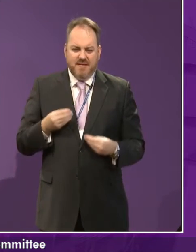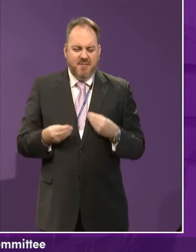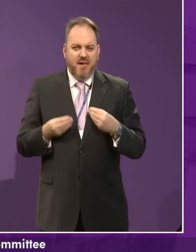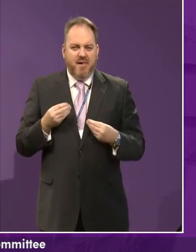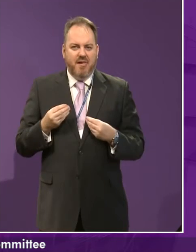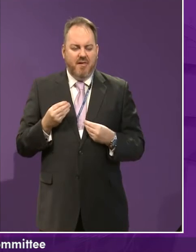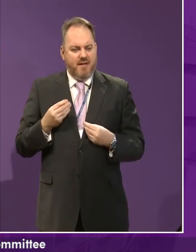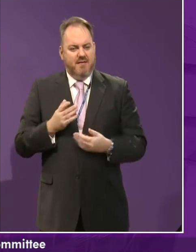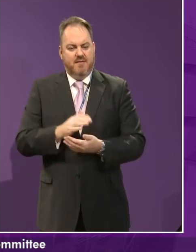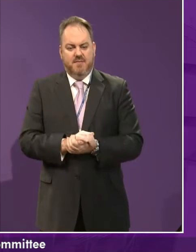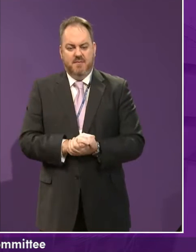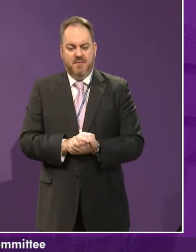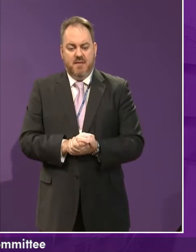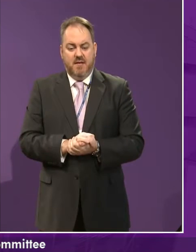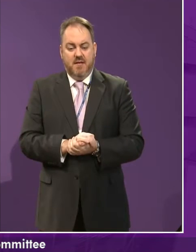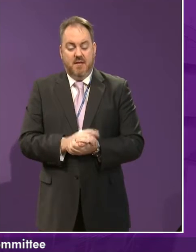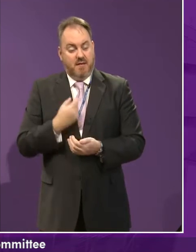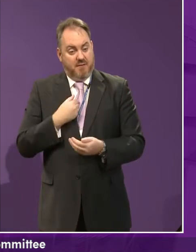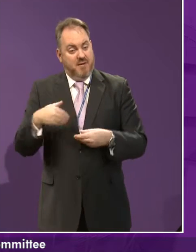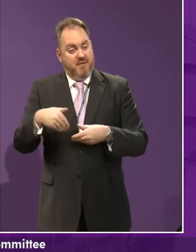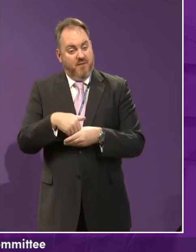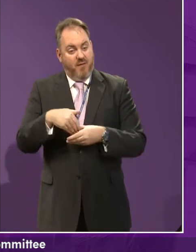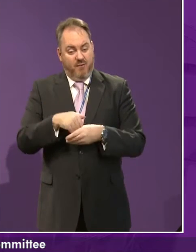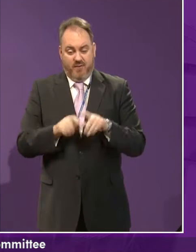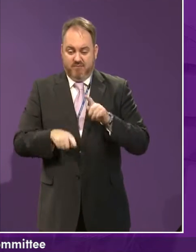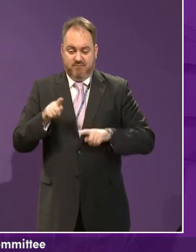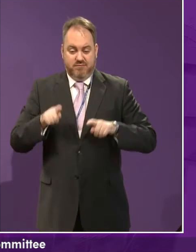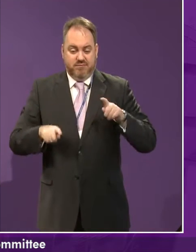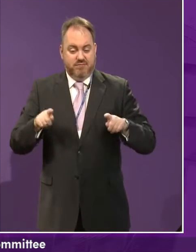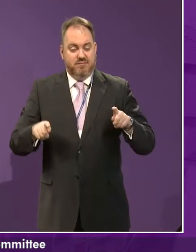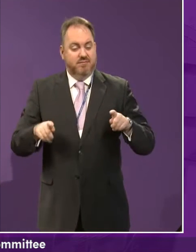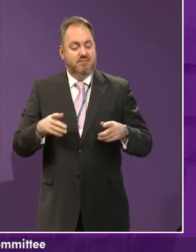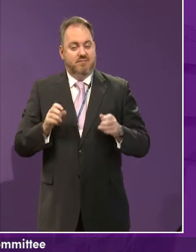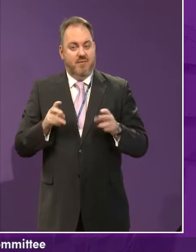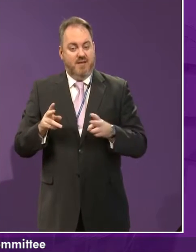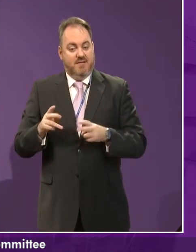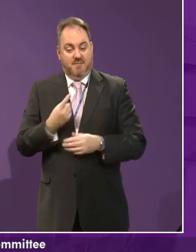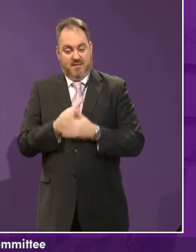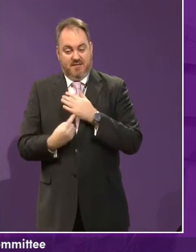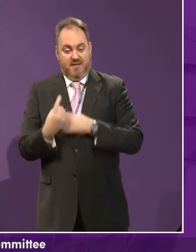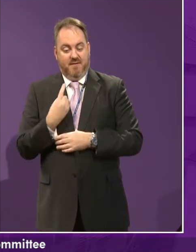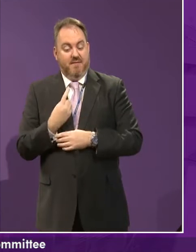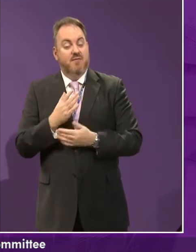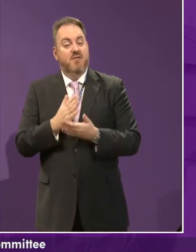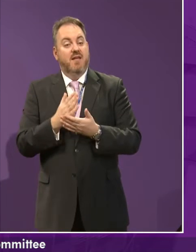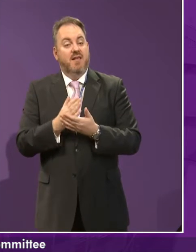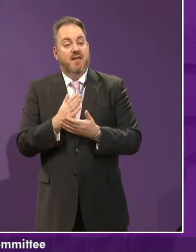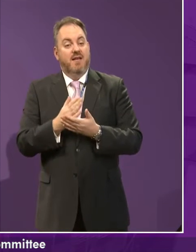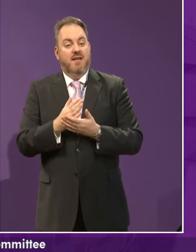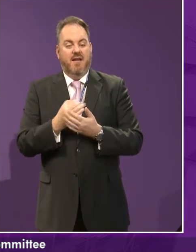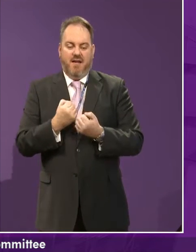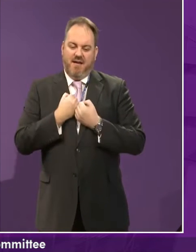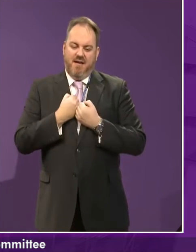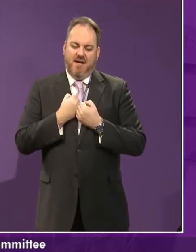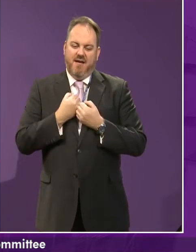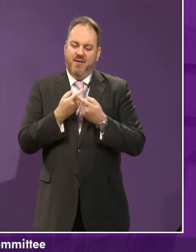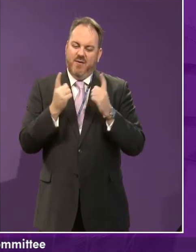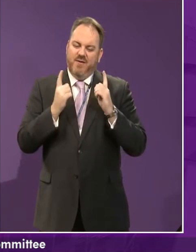in the past. I suppose because we operate in a more traditional academic sphere,